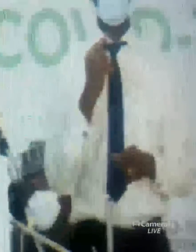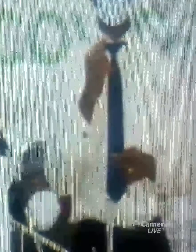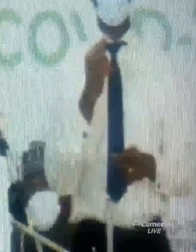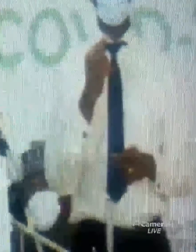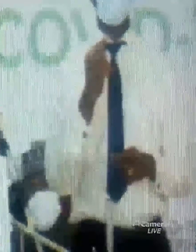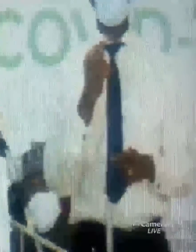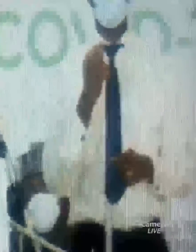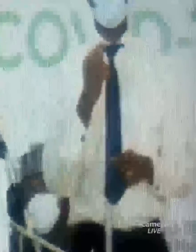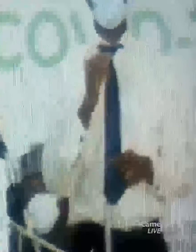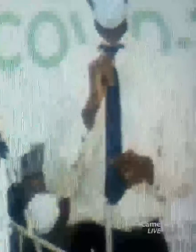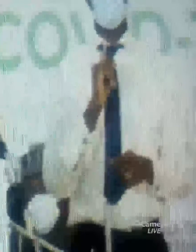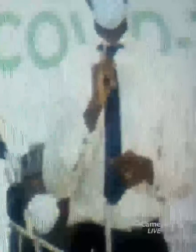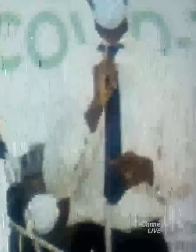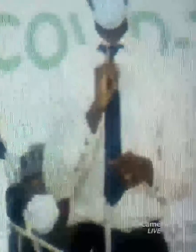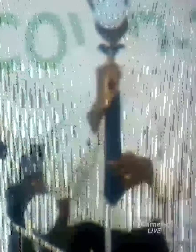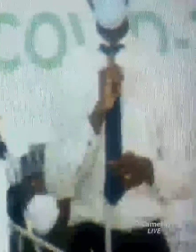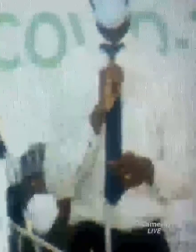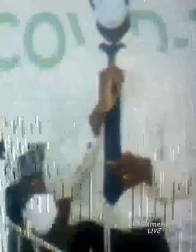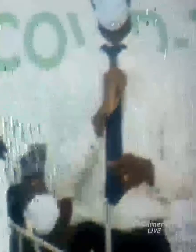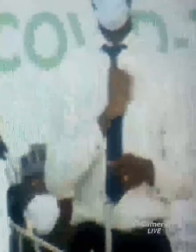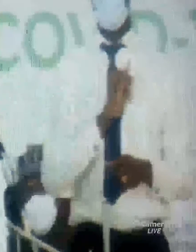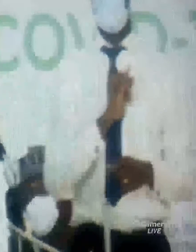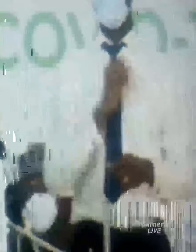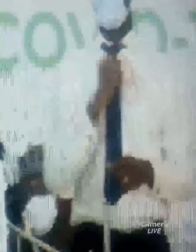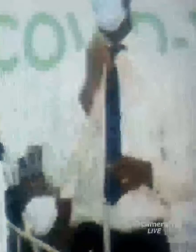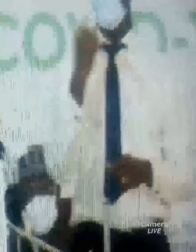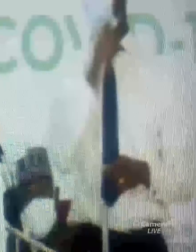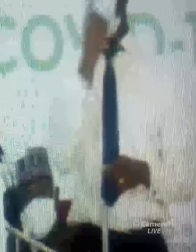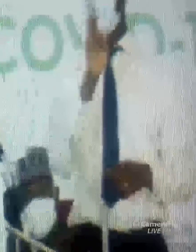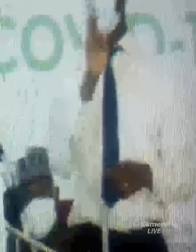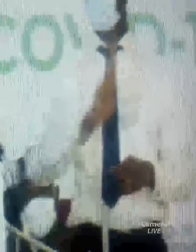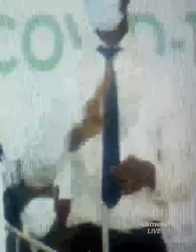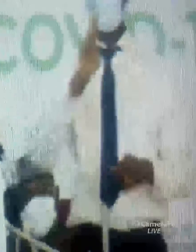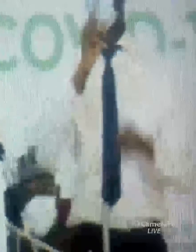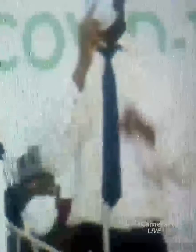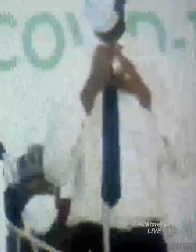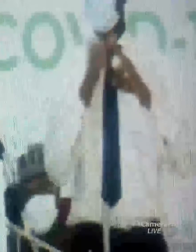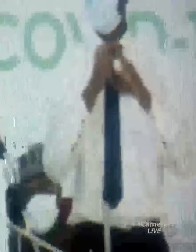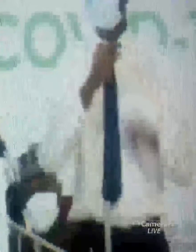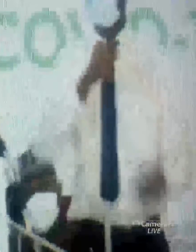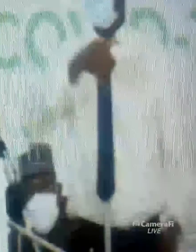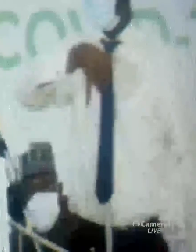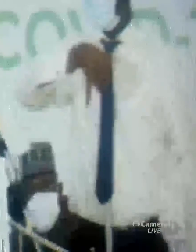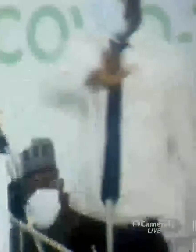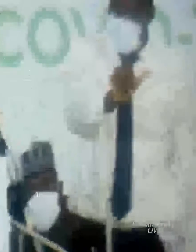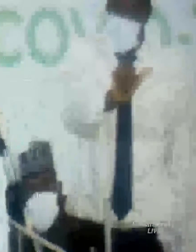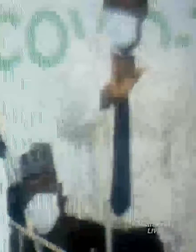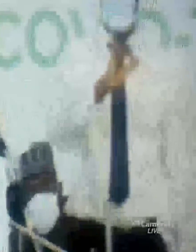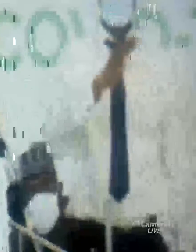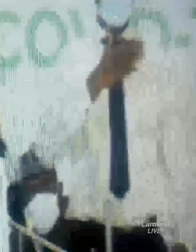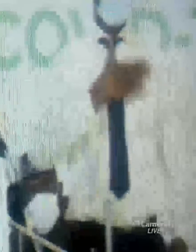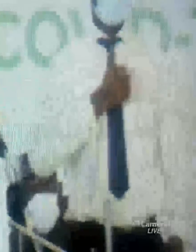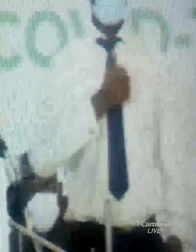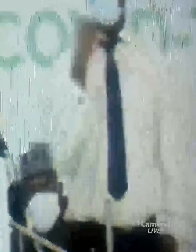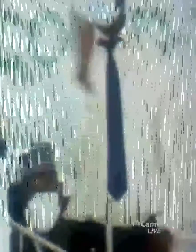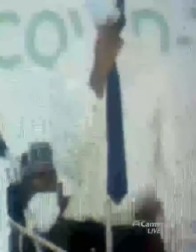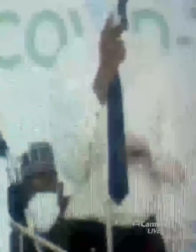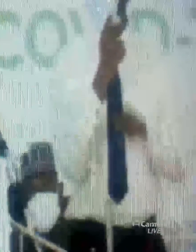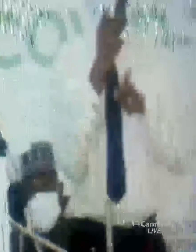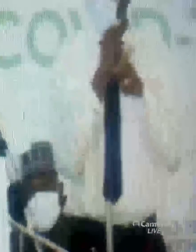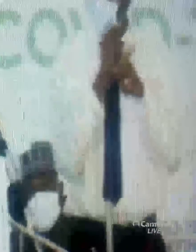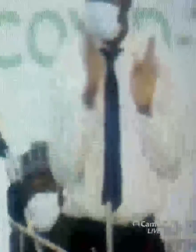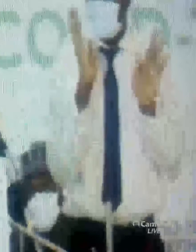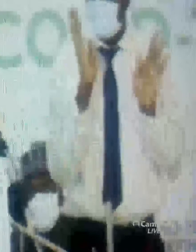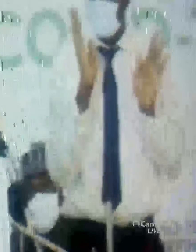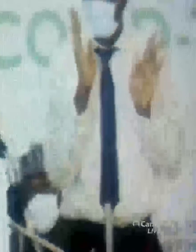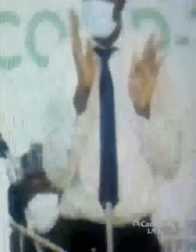I didn't say we were not on lockdown yet. I was very careful. So go back and check. You can have the recording again,